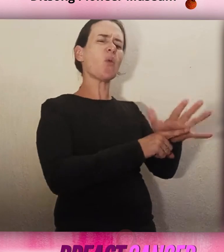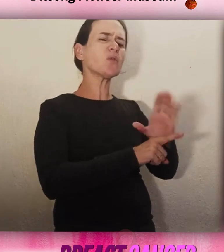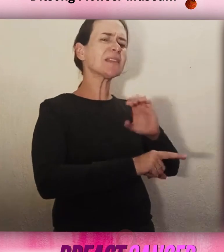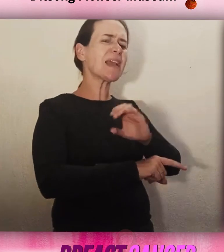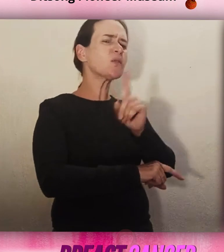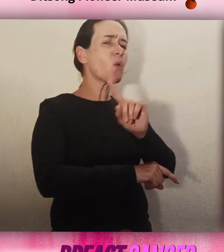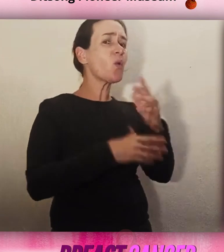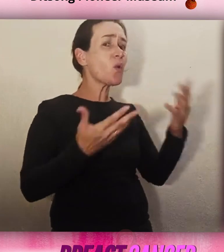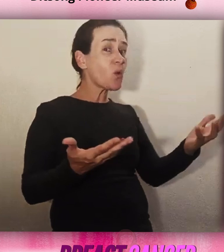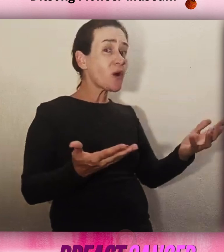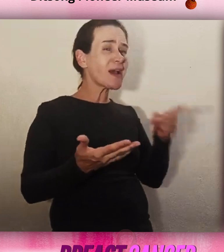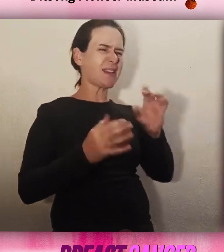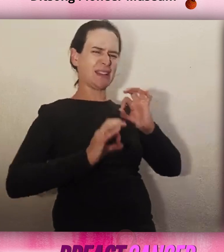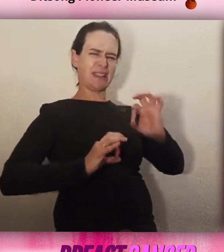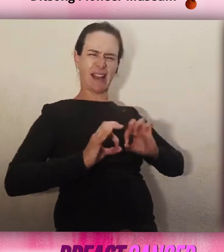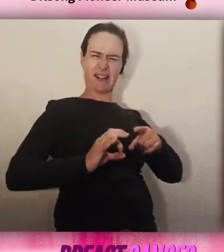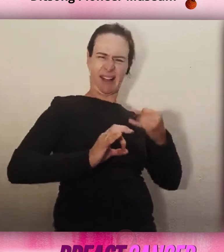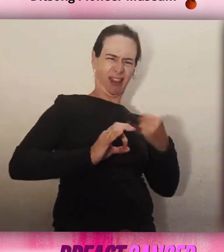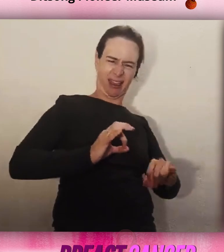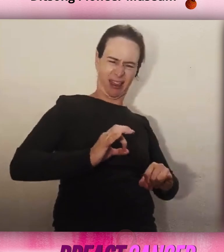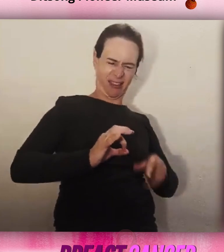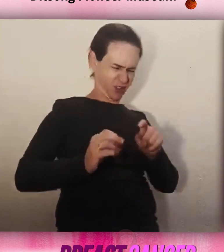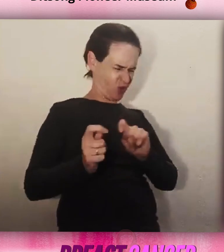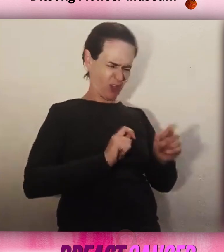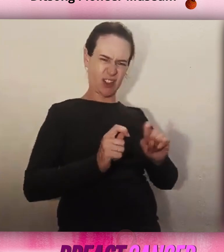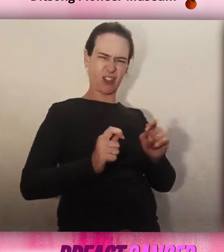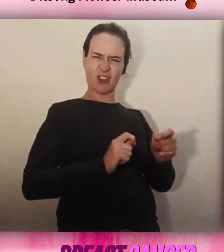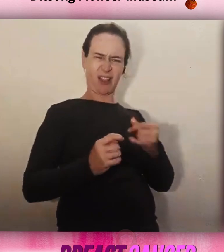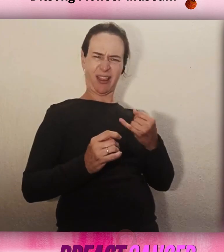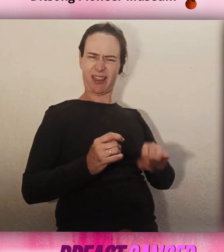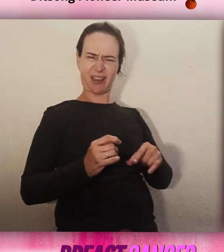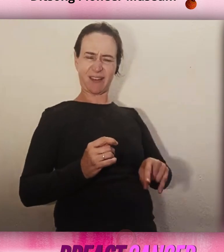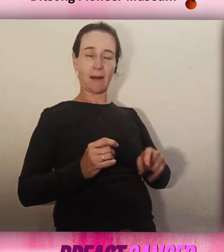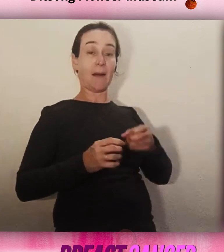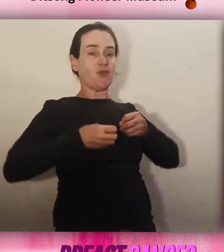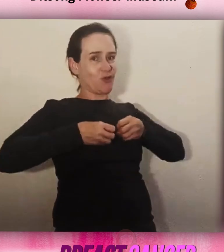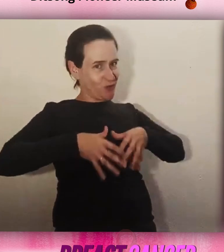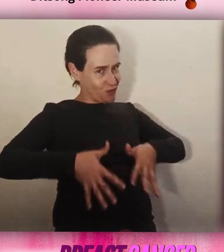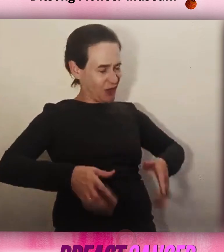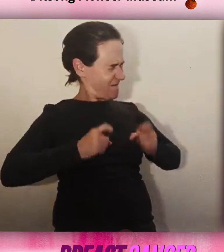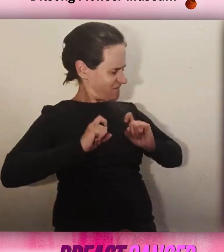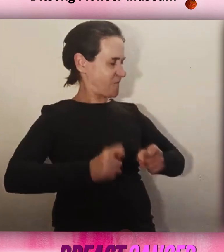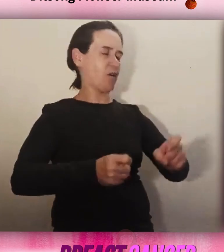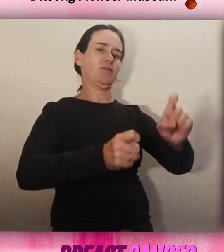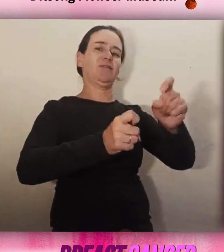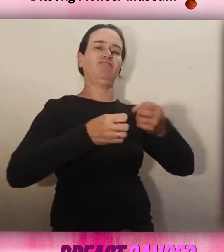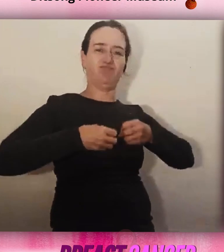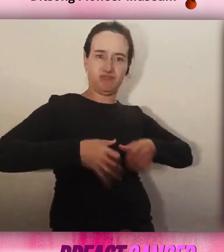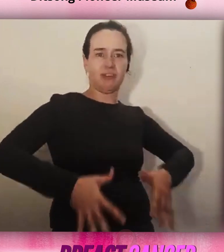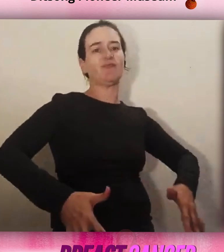we said what causes Perfect cancer. sense. Those changes in the abnormal cells, and we Yes. said